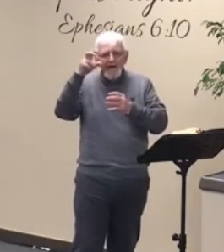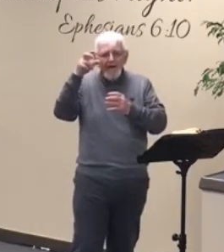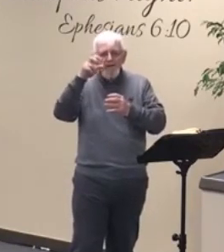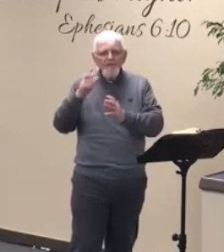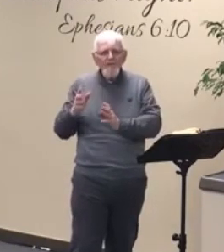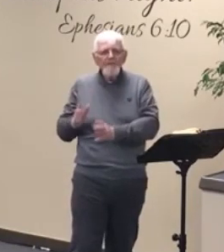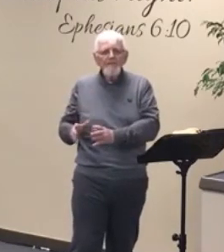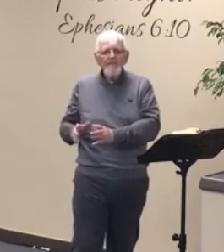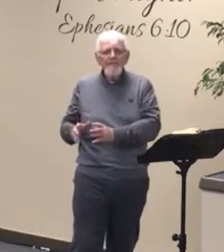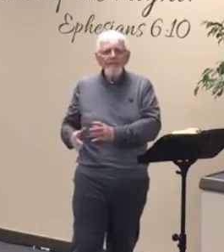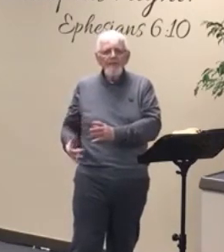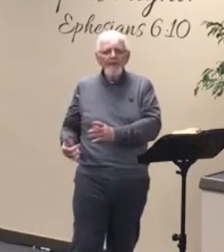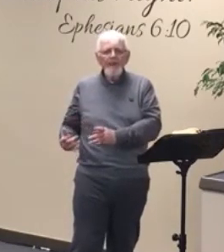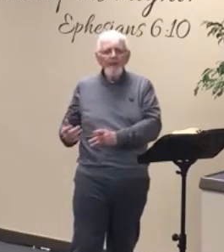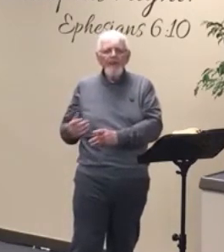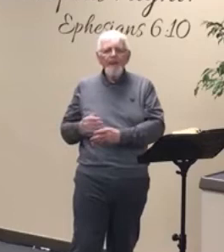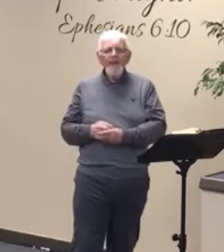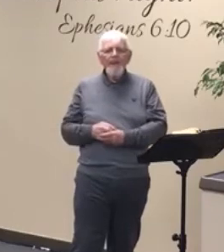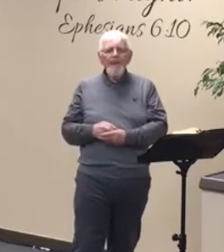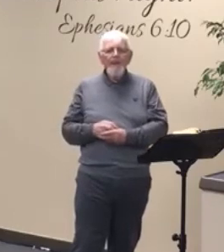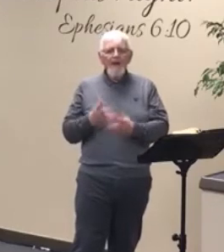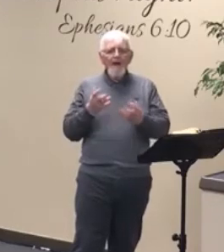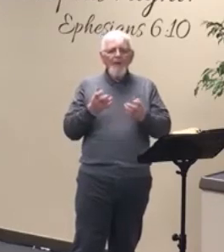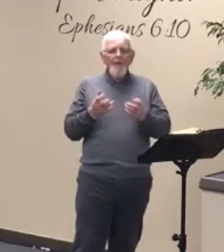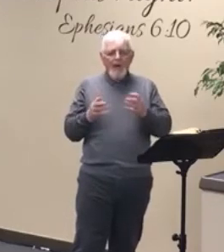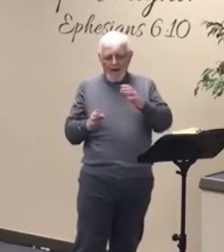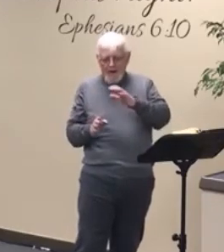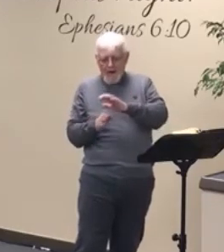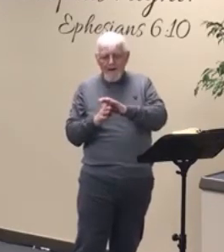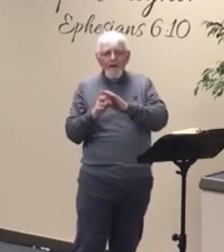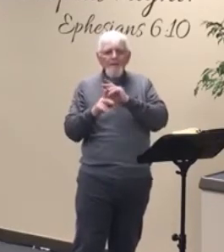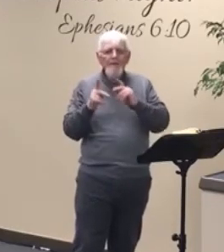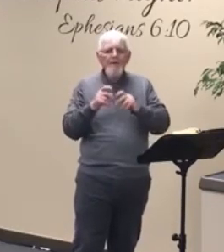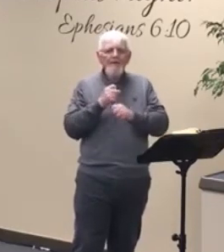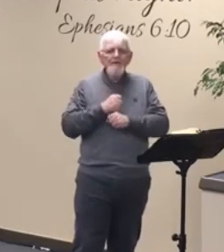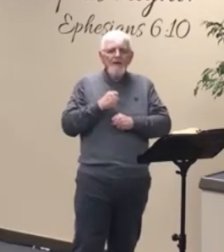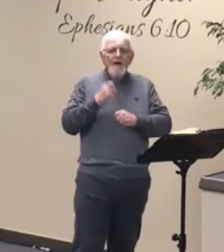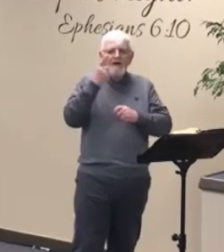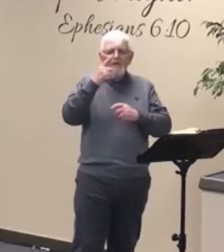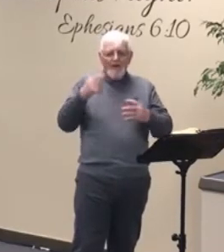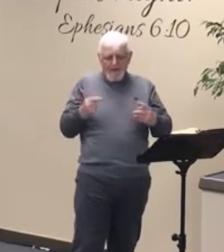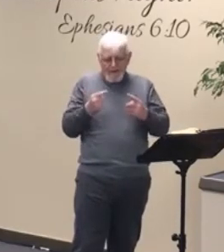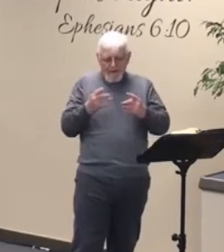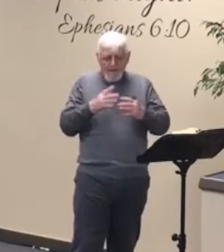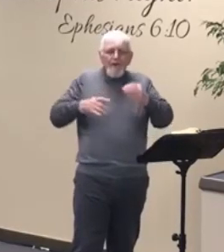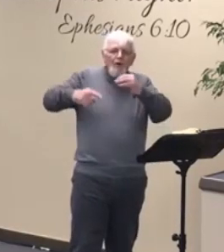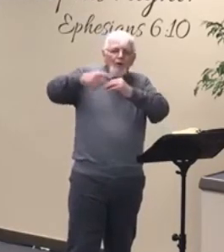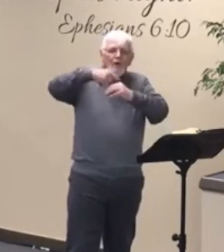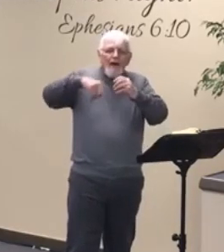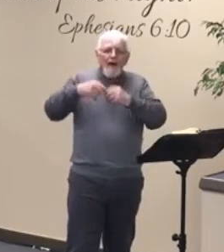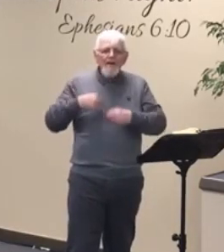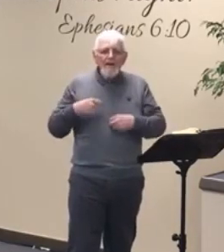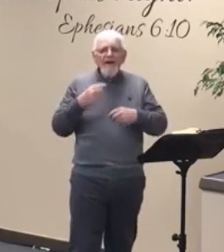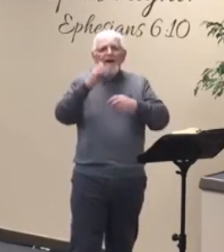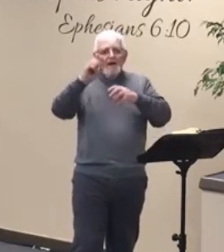devil now. I just want humble and people who are sorry for their sins to be around me forever, in